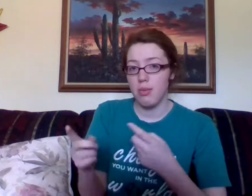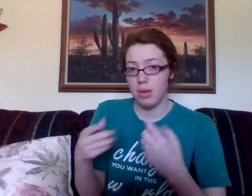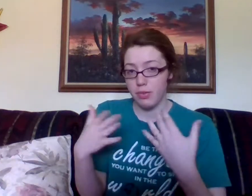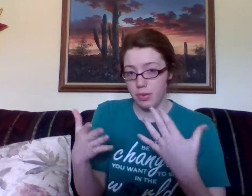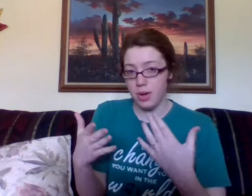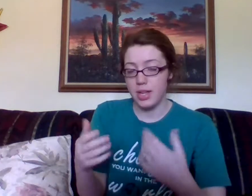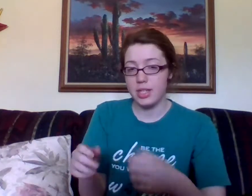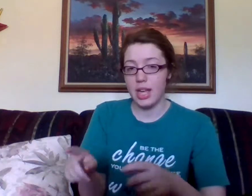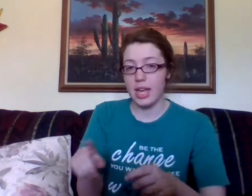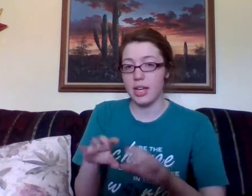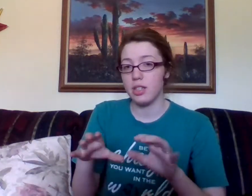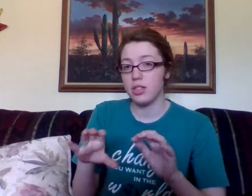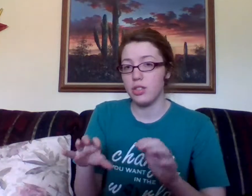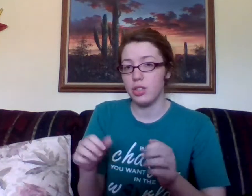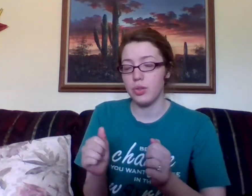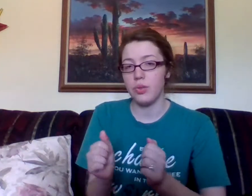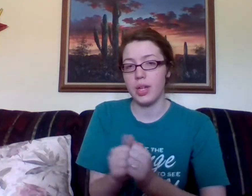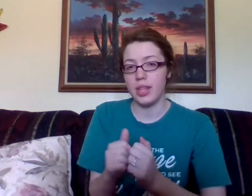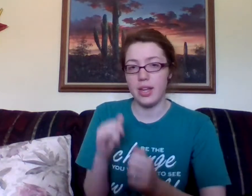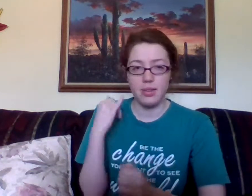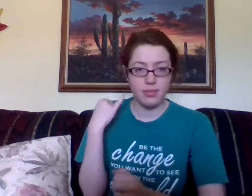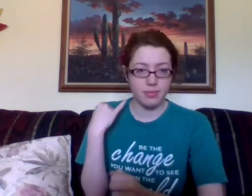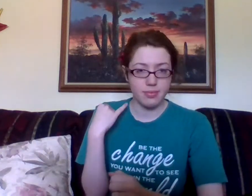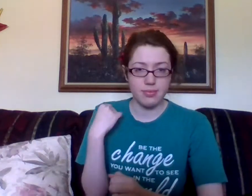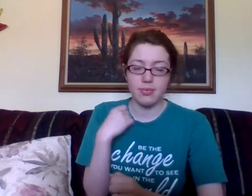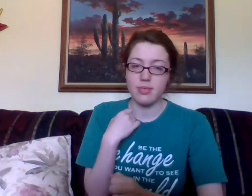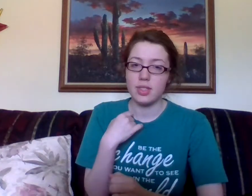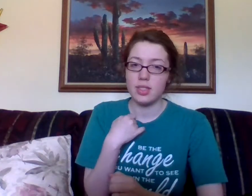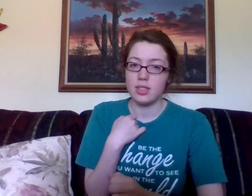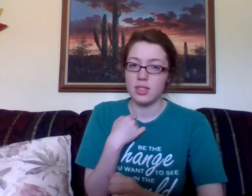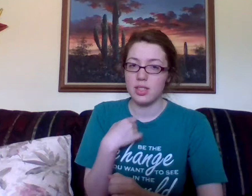but for what they do with it.